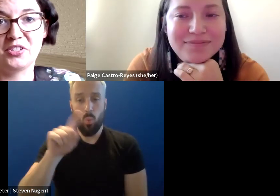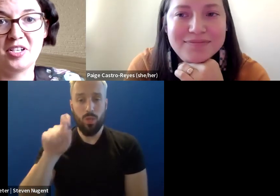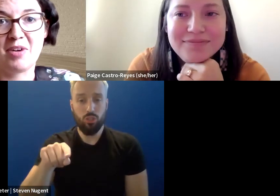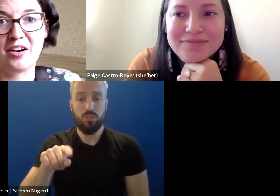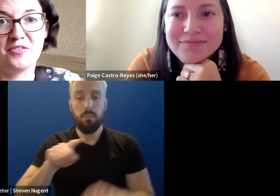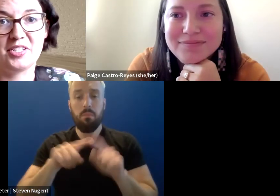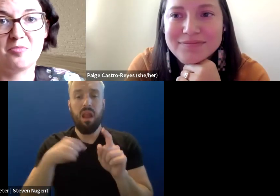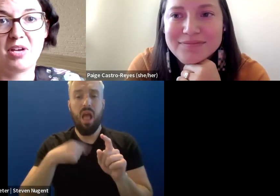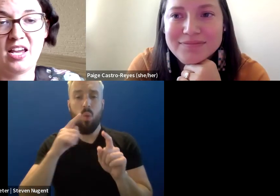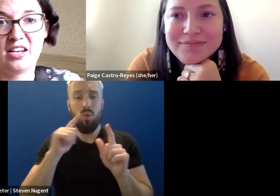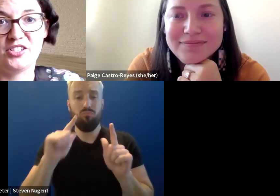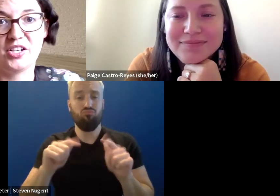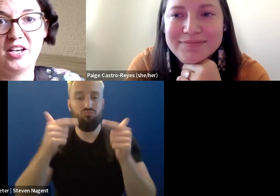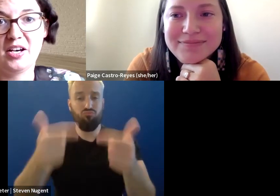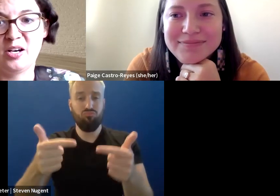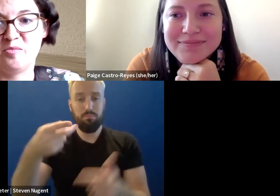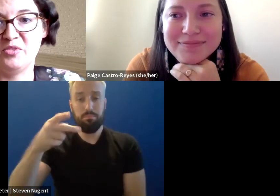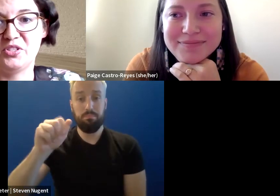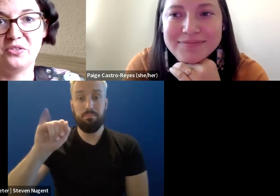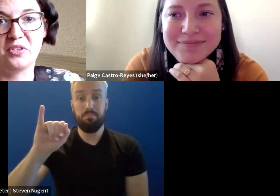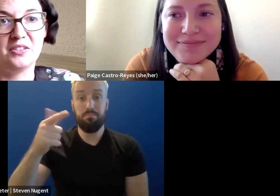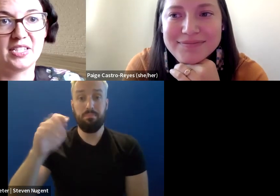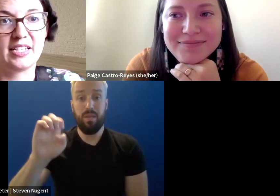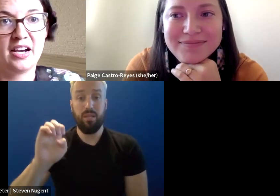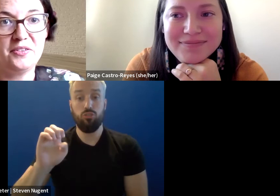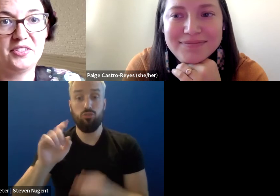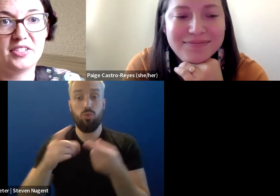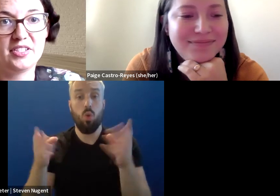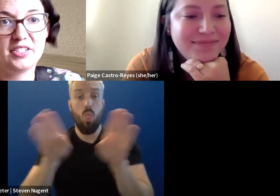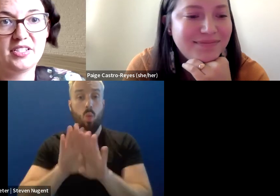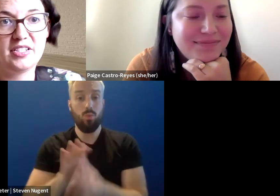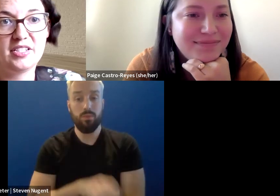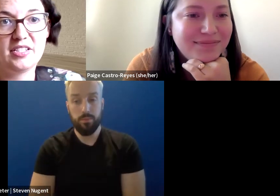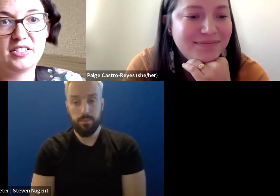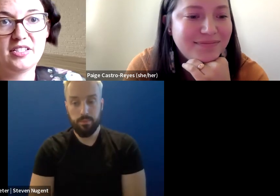I will turn it back over to Paige to close us out.